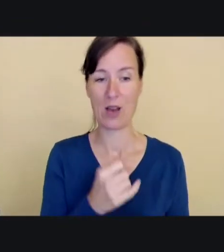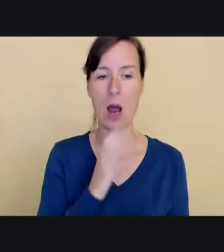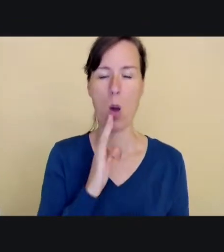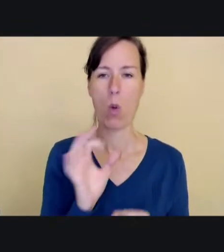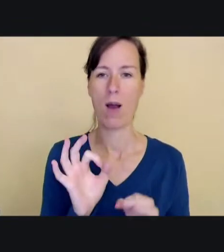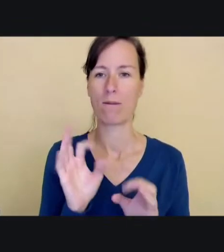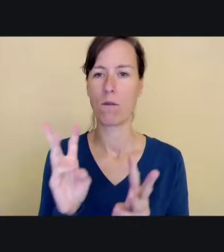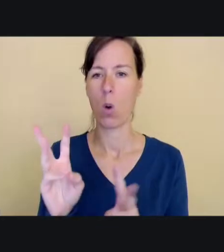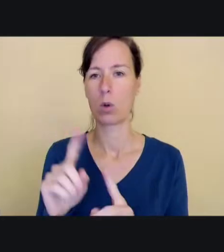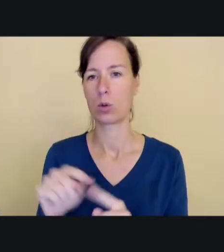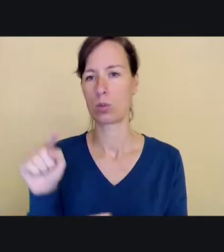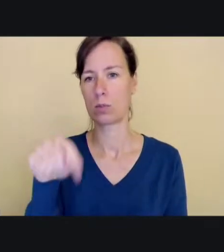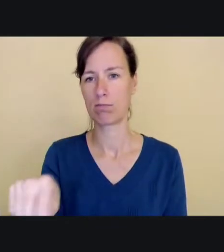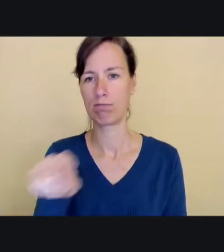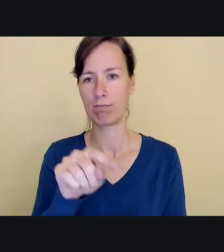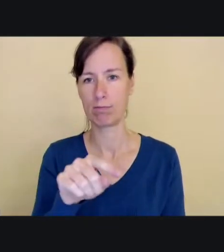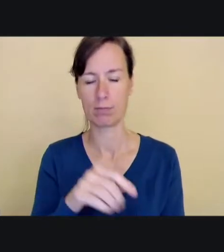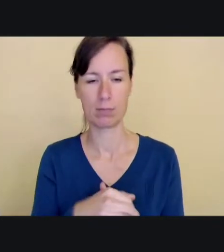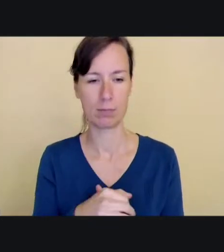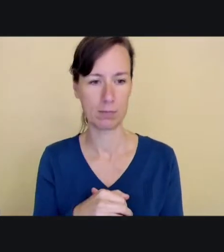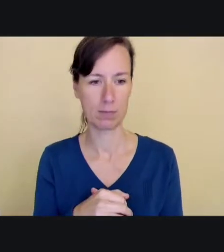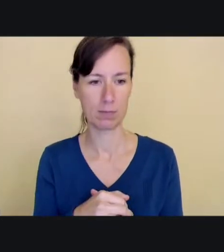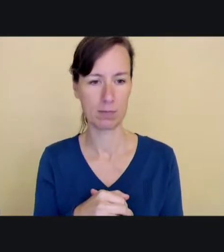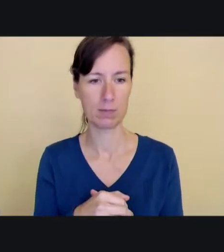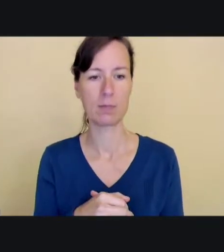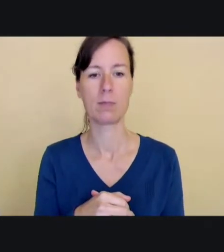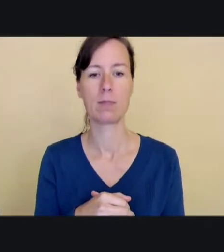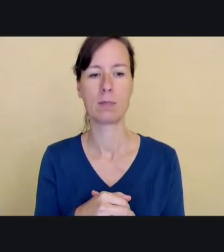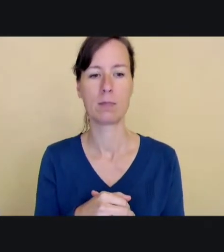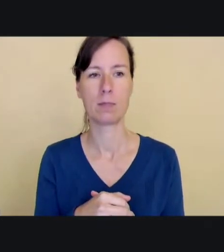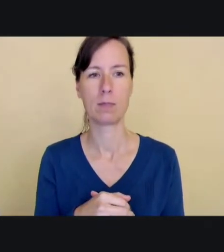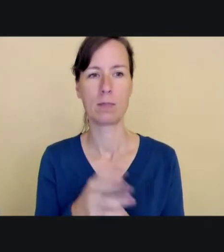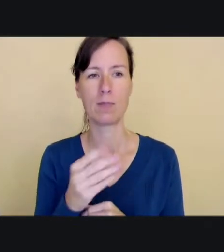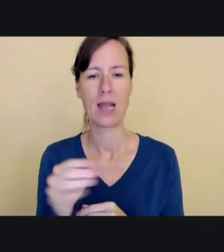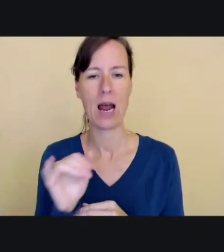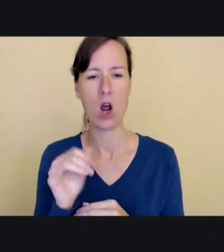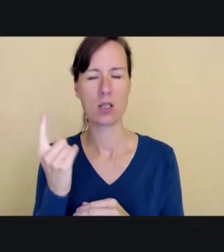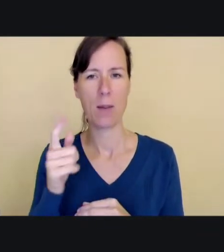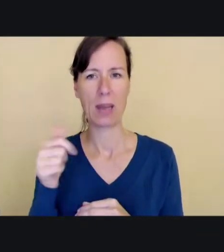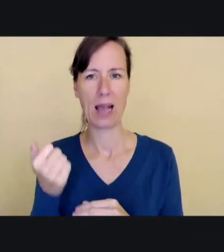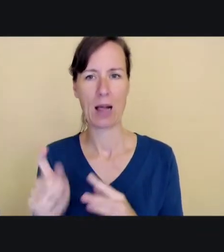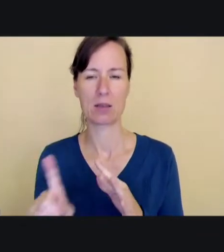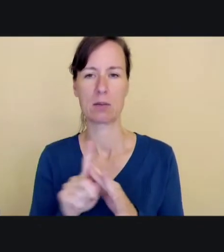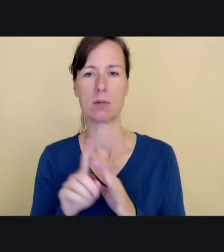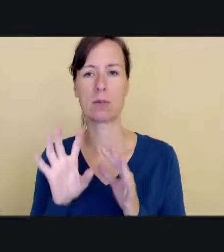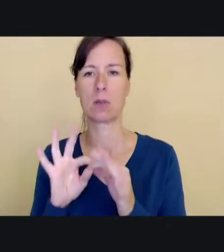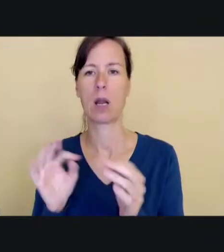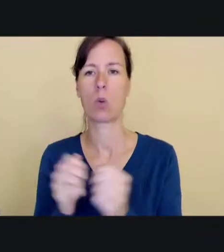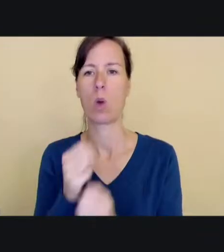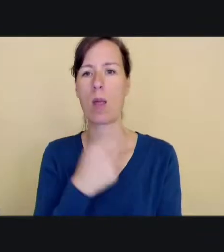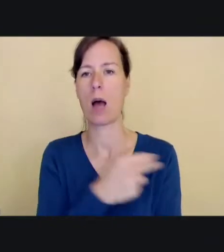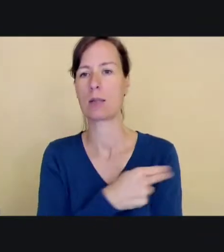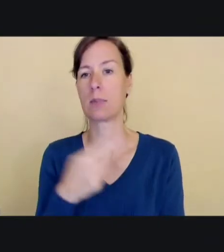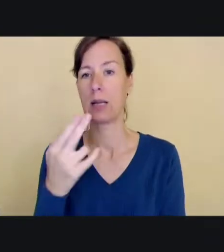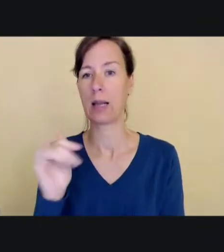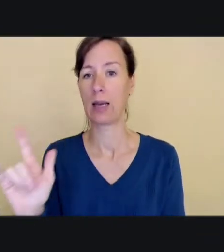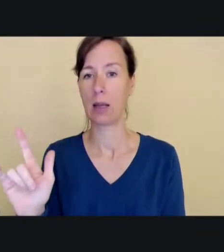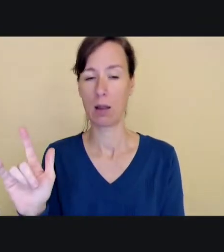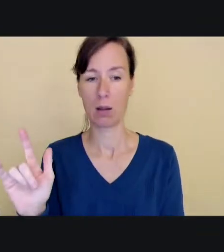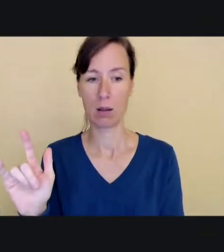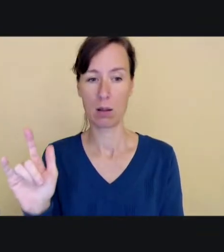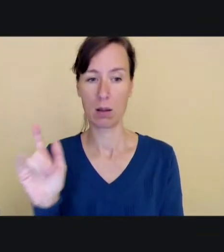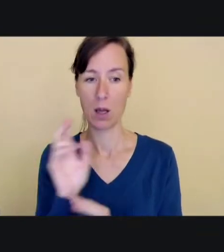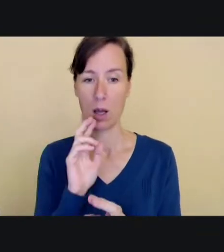just brought something else up to me as it relates to the Hospital Hill and RDA. I look forward to meeting with them next